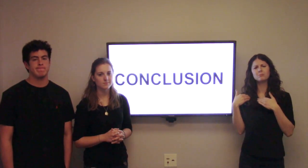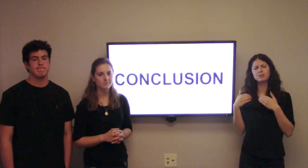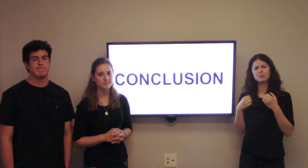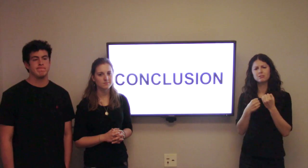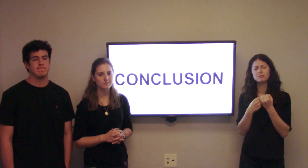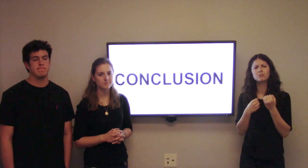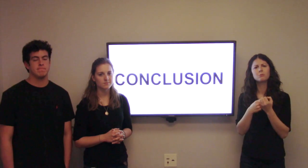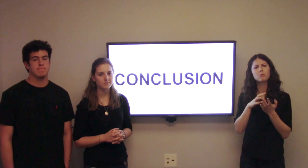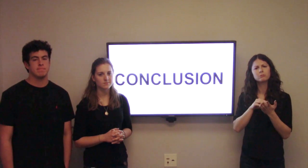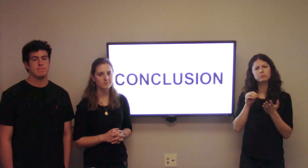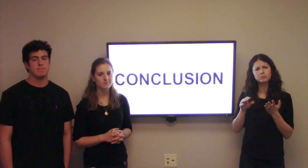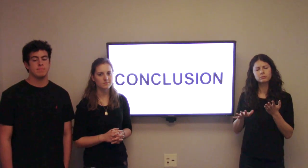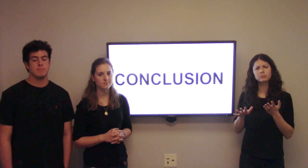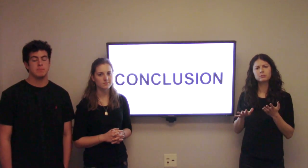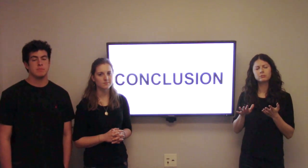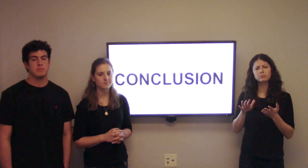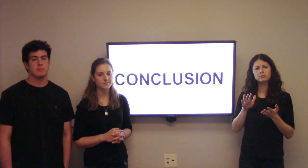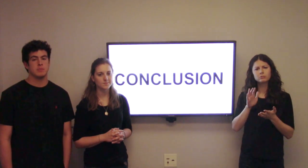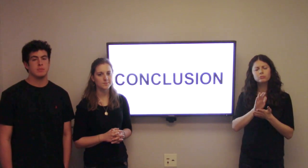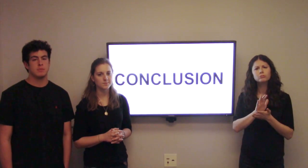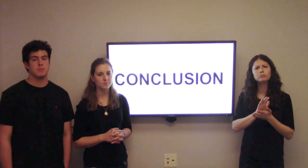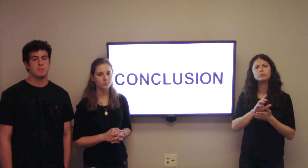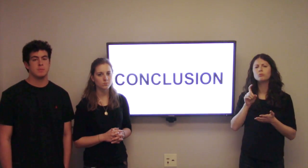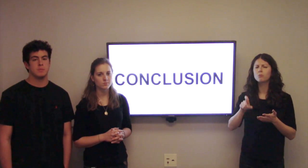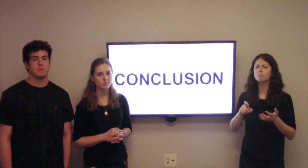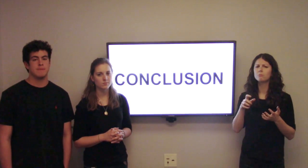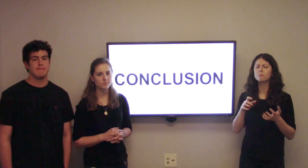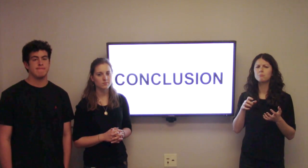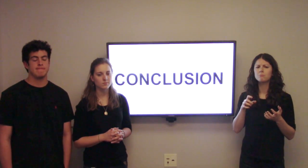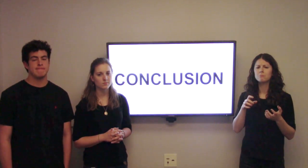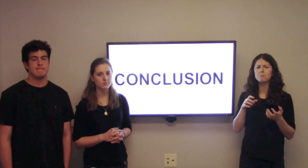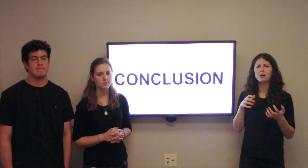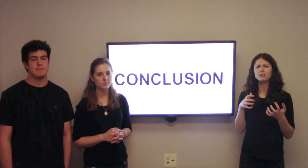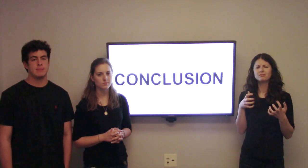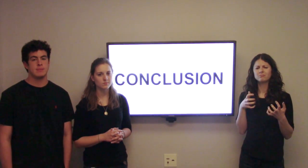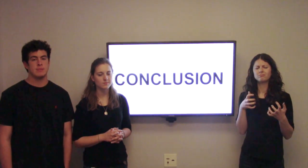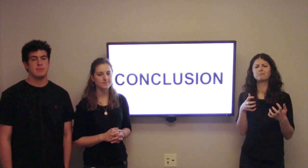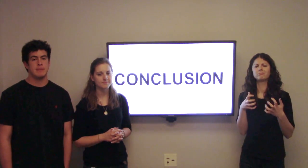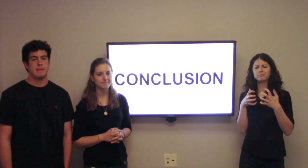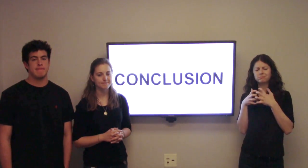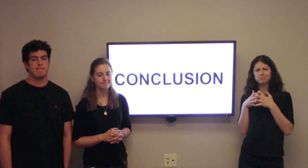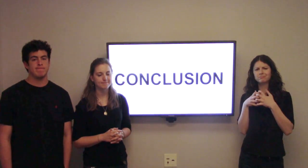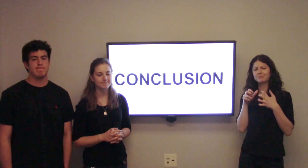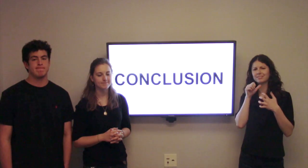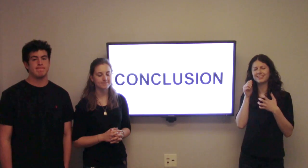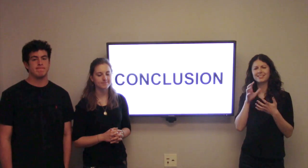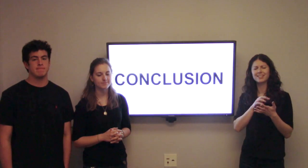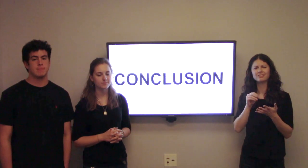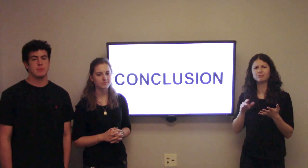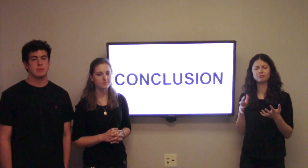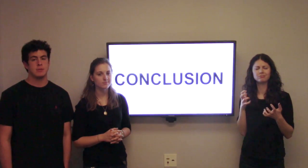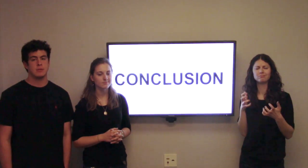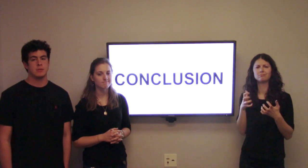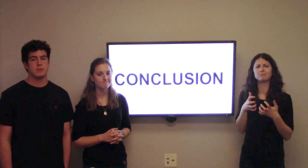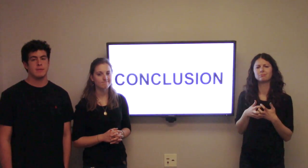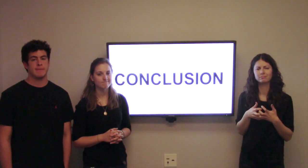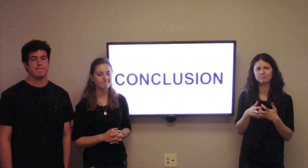a responsibility to support their own students. Schools must be the ones to fit to the needs of the students, not the other way